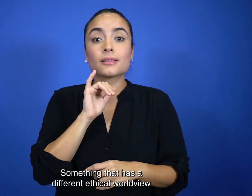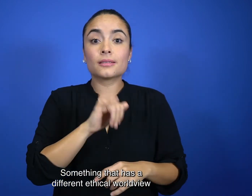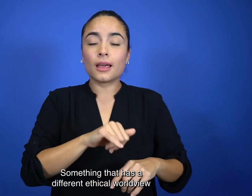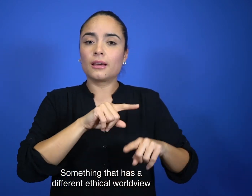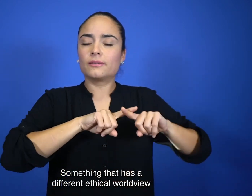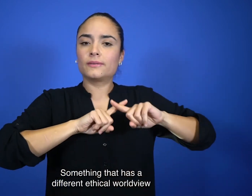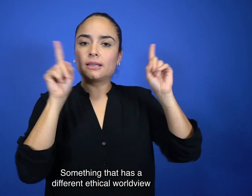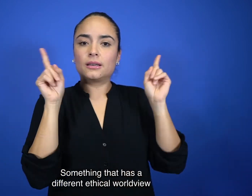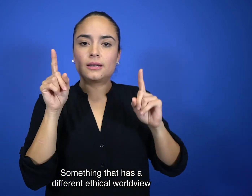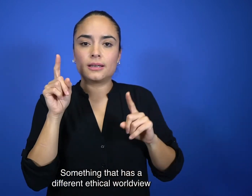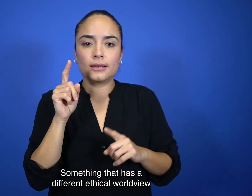ethical worldview